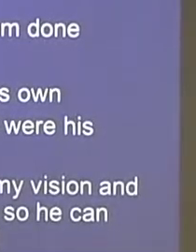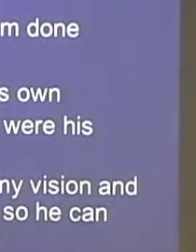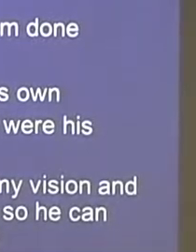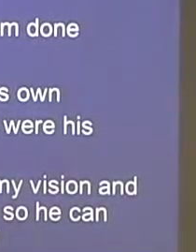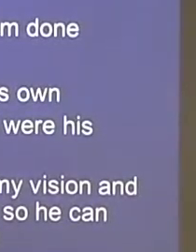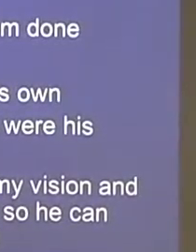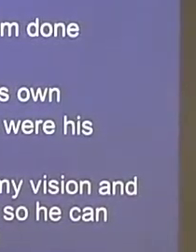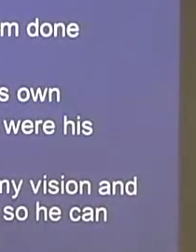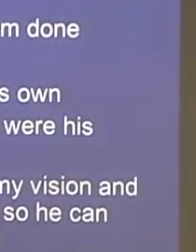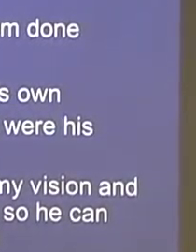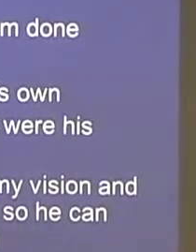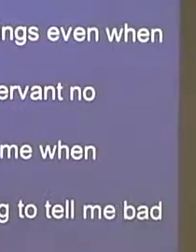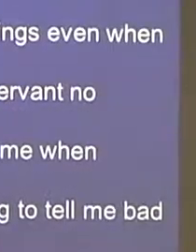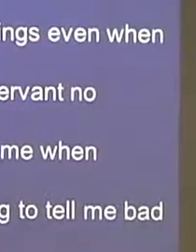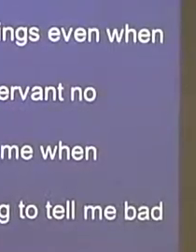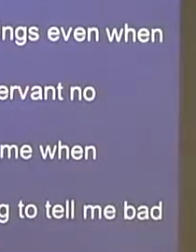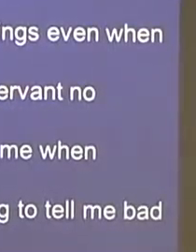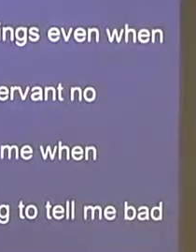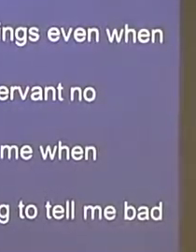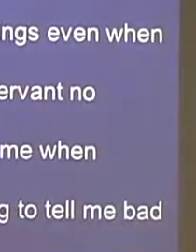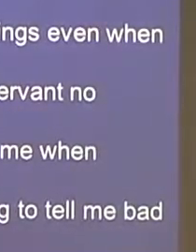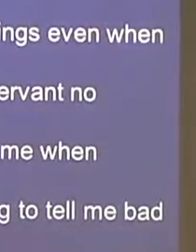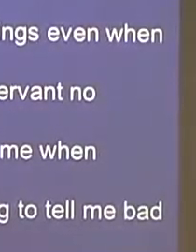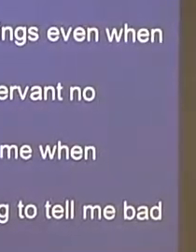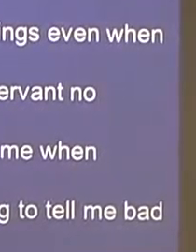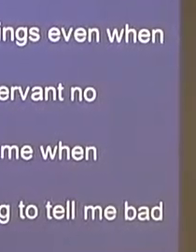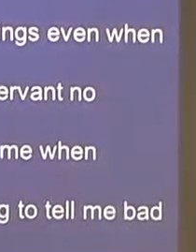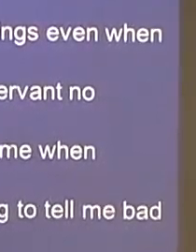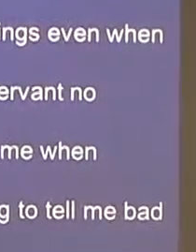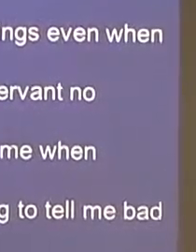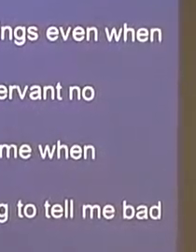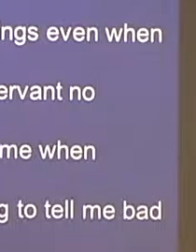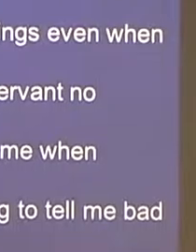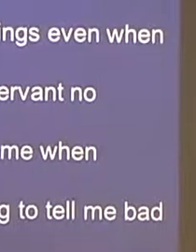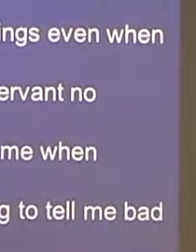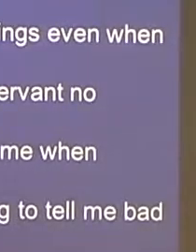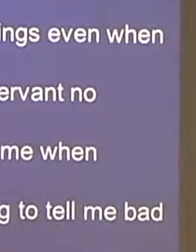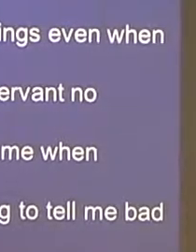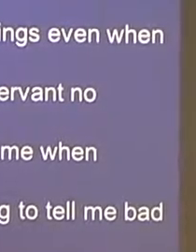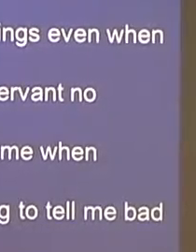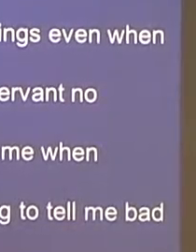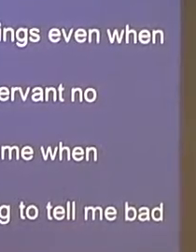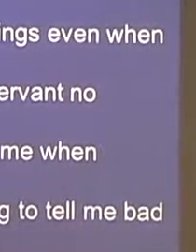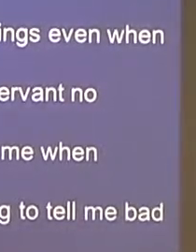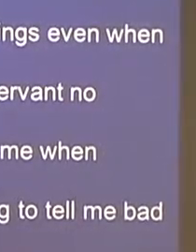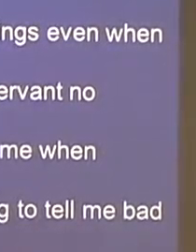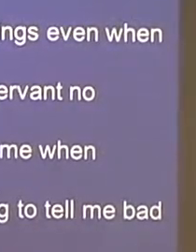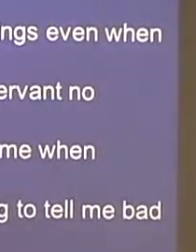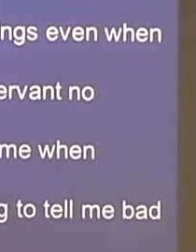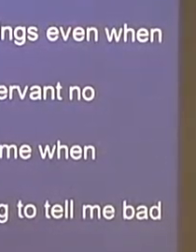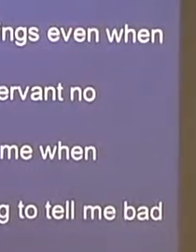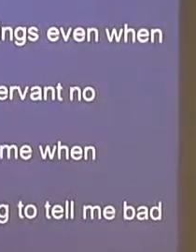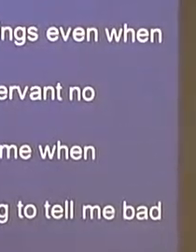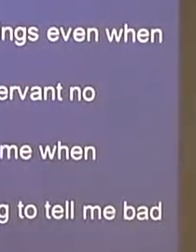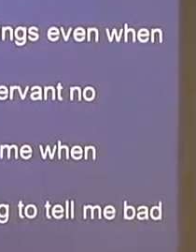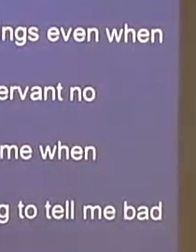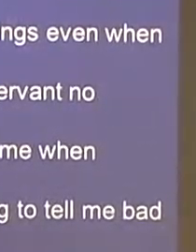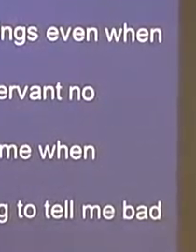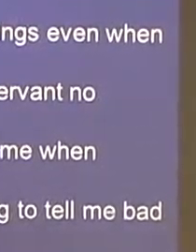sense? Okay, a bunch more. Putting my interests above his own. Not someone who wants to take away my